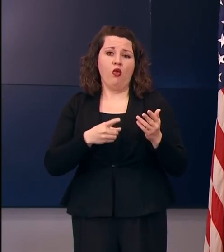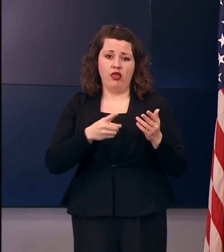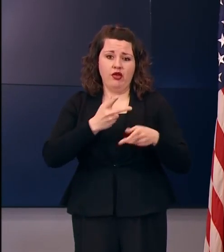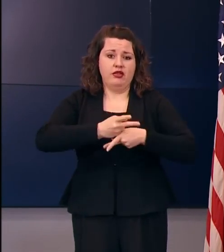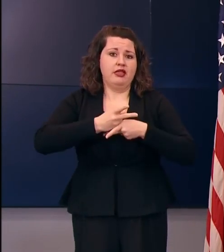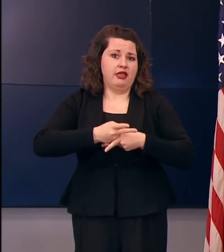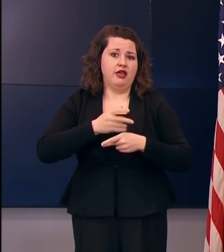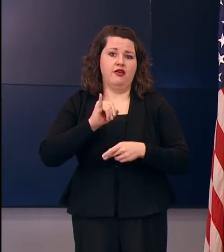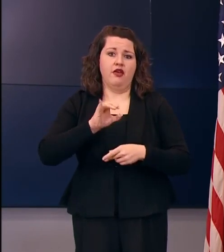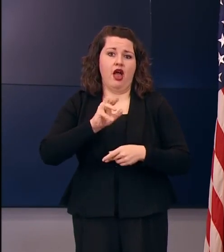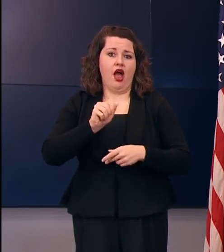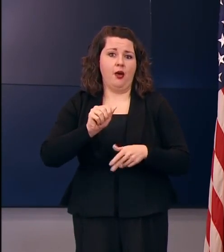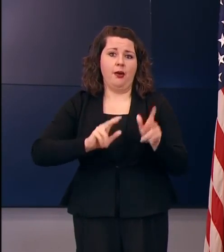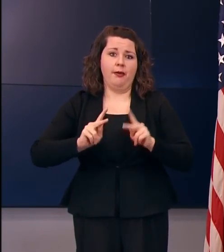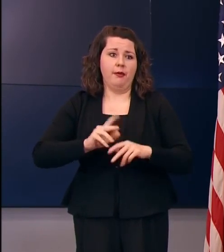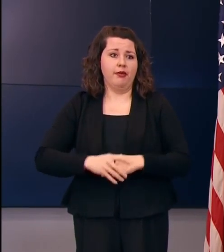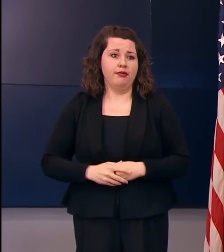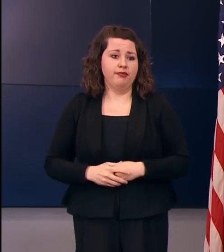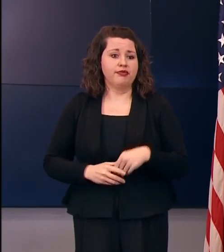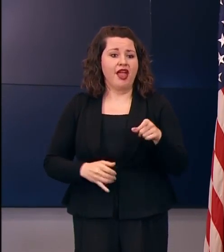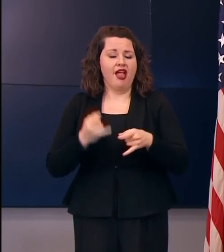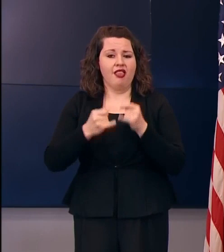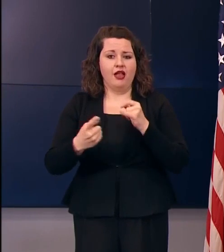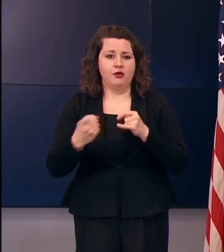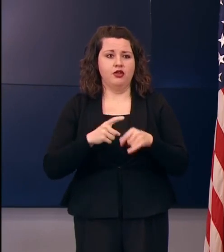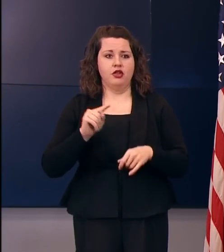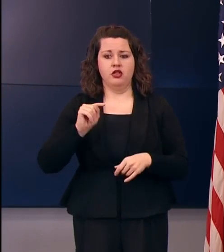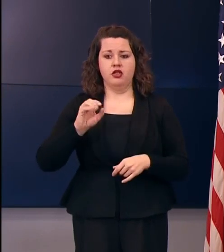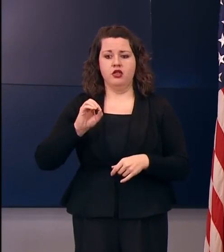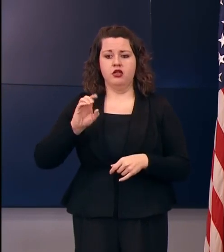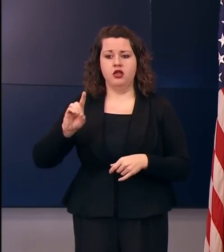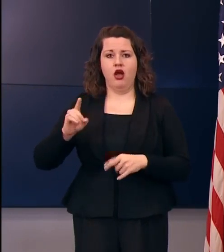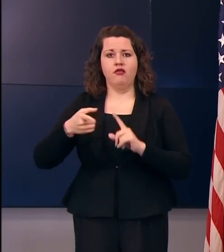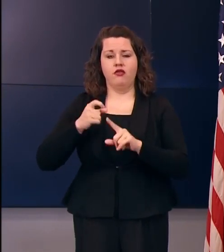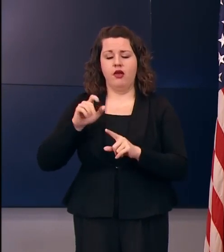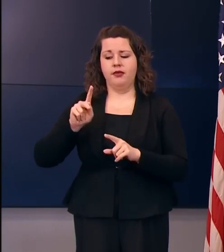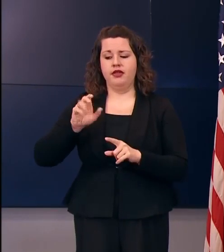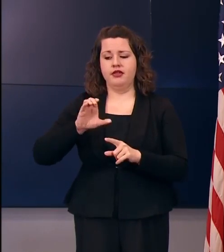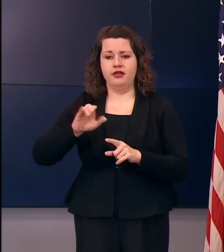of Iowans all across this state. Last question, Todd at KCCI.